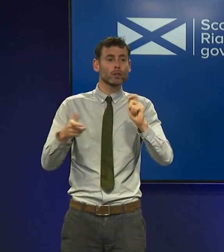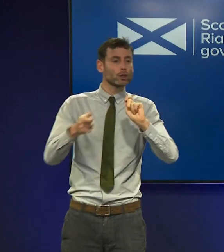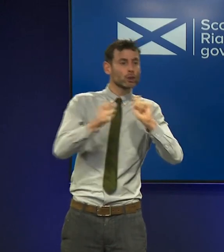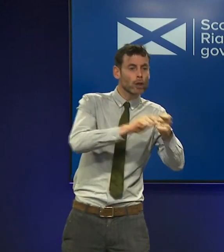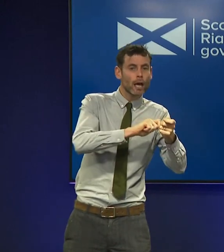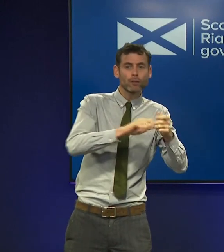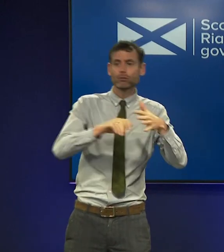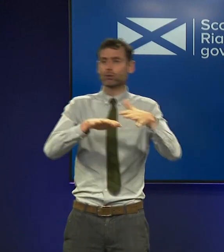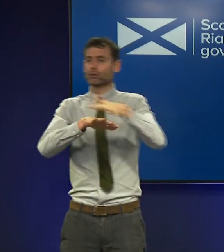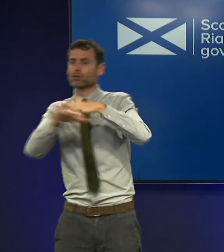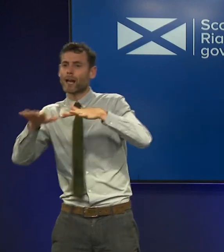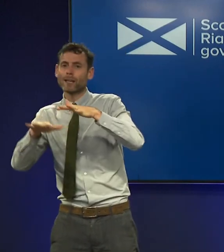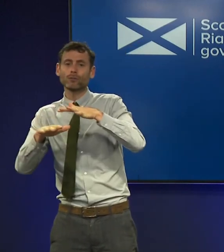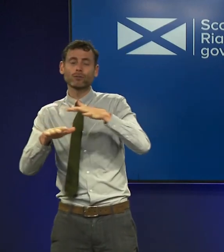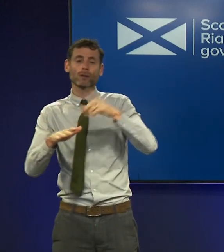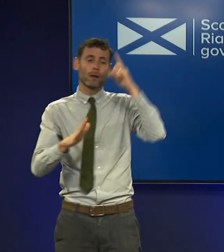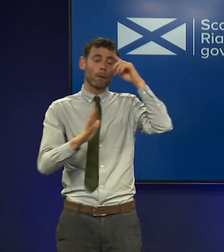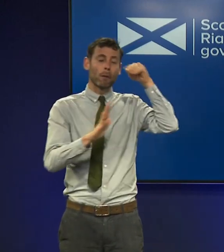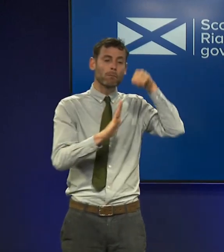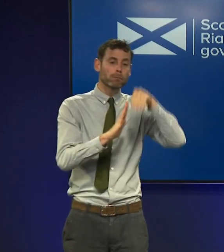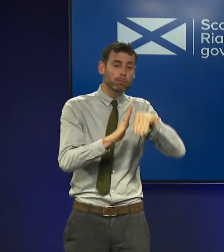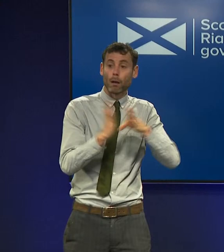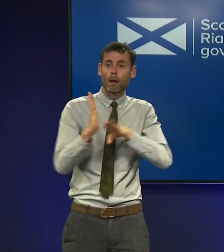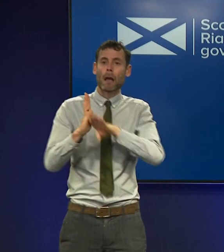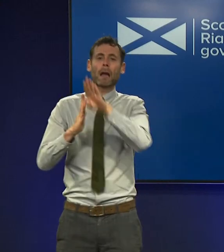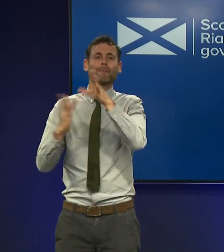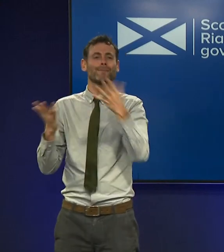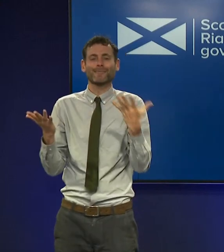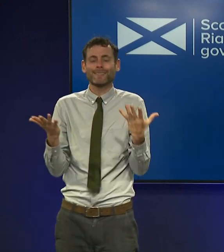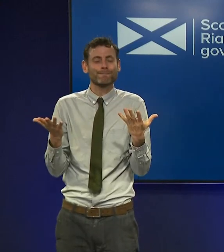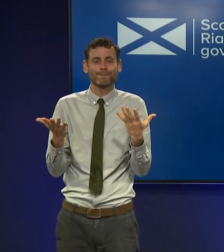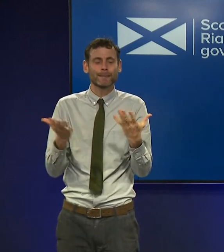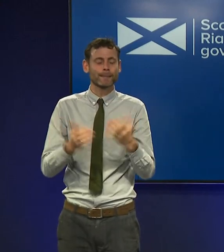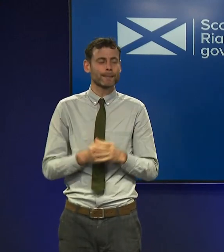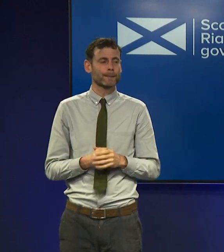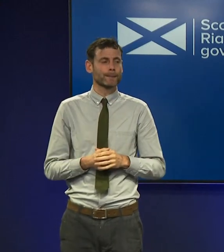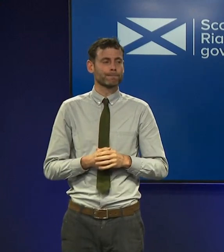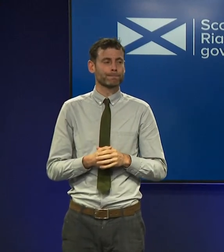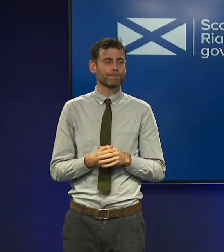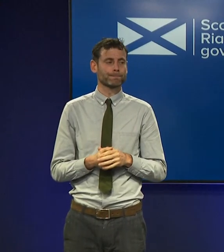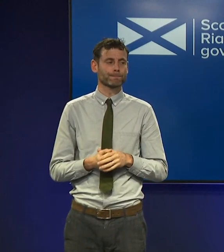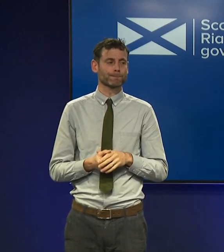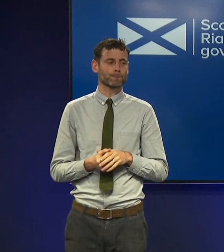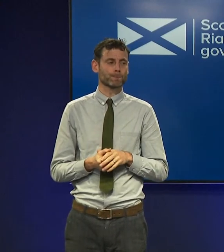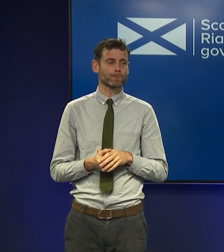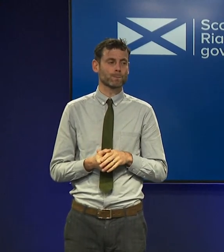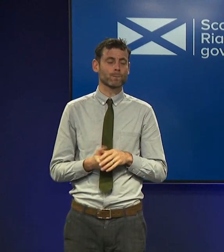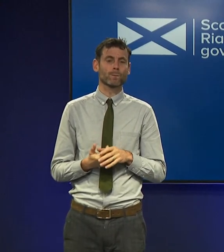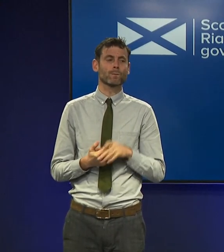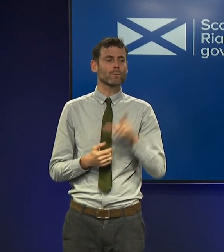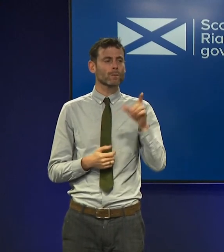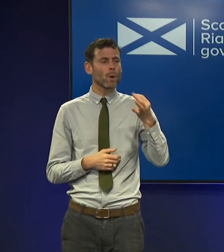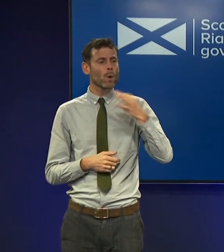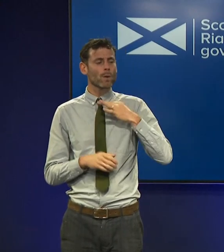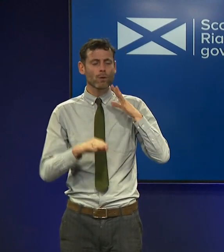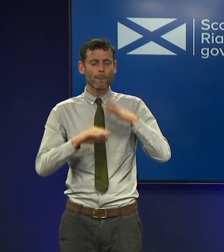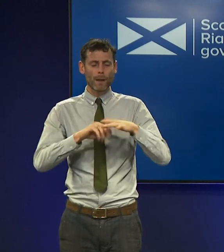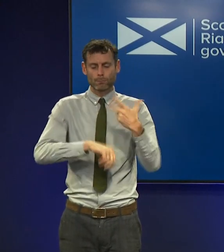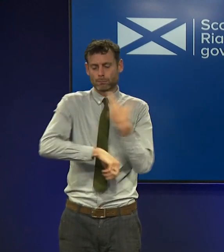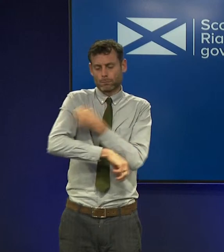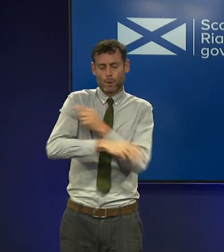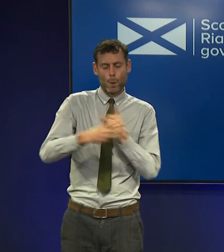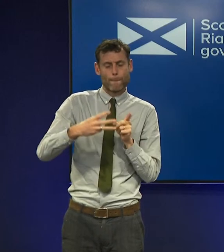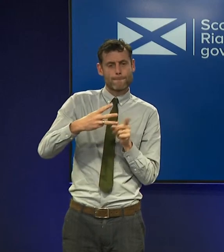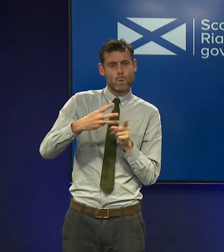changing a bit more regularly than has been the case in recent months. In terms of the question about the booster campaign, as I